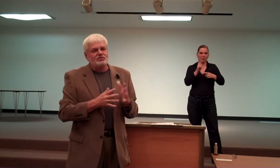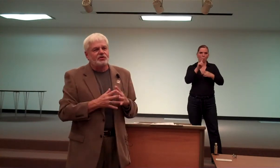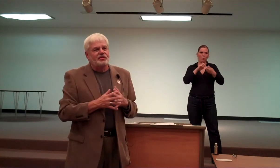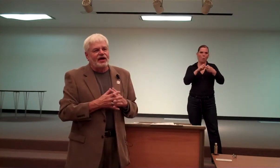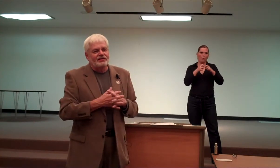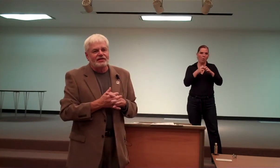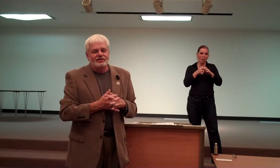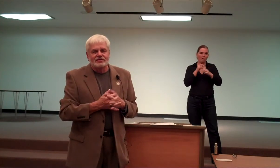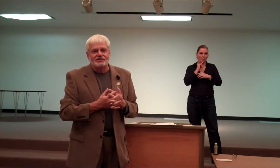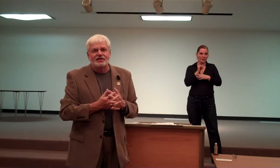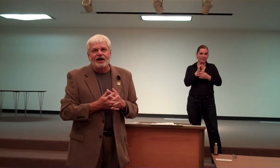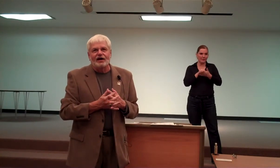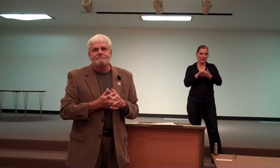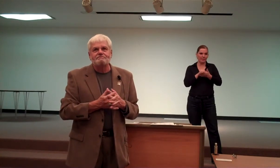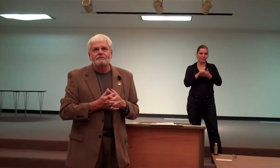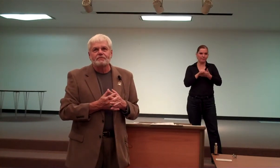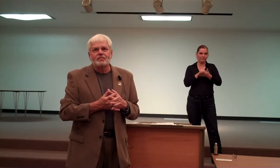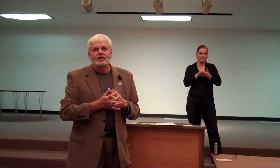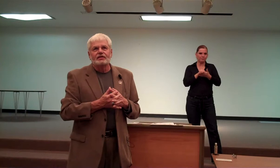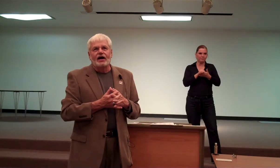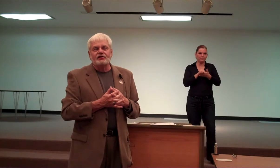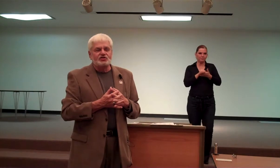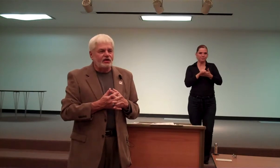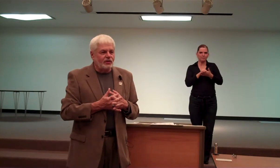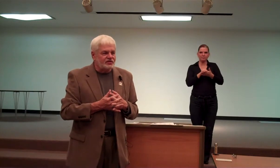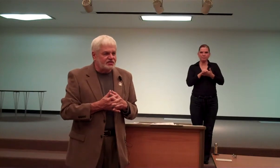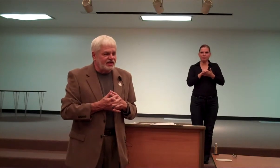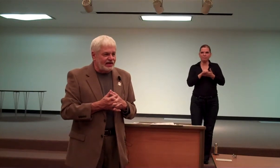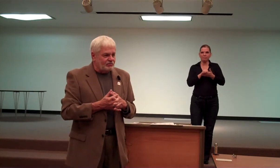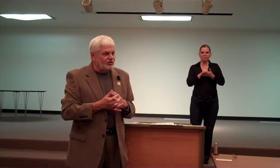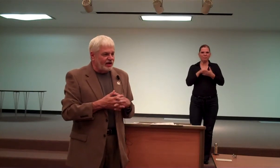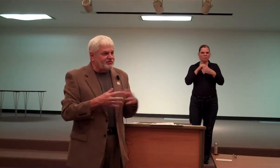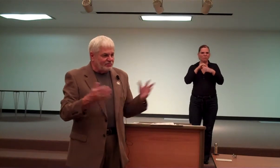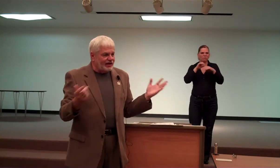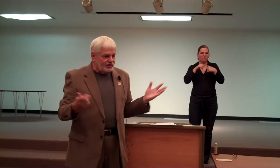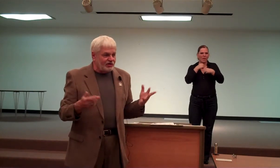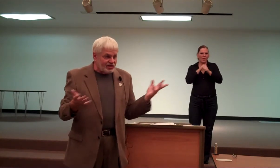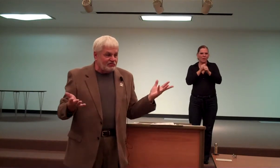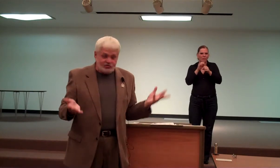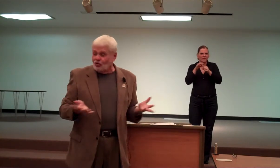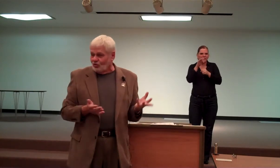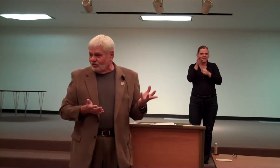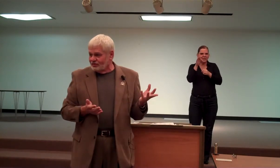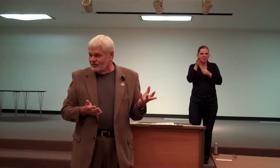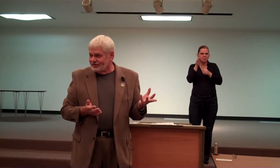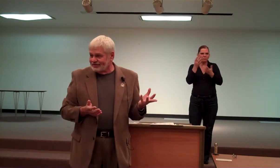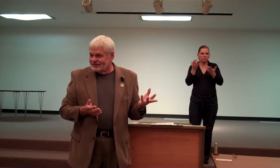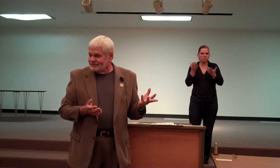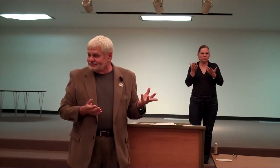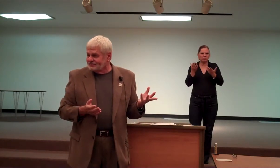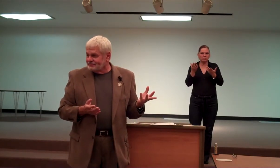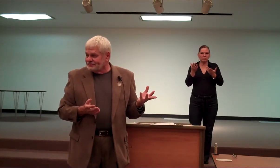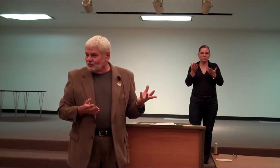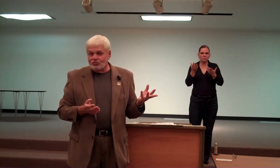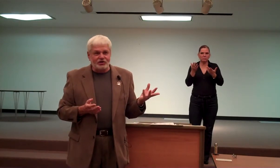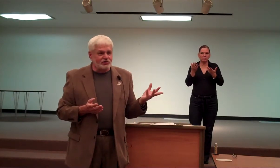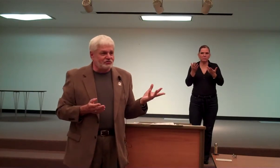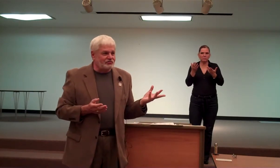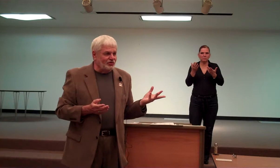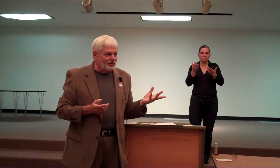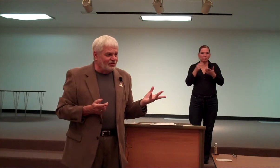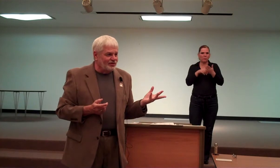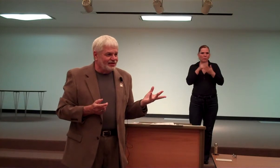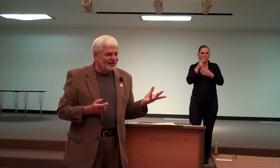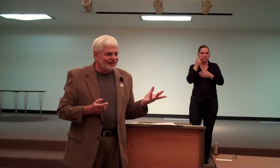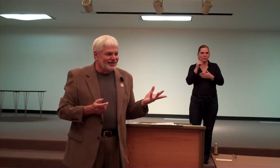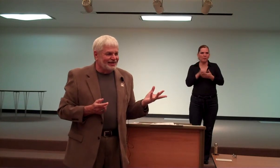the problems with that is how do you generate the steam? You have to have a fuel. What do we use